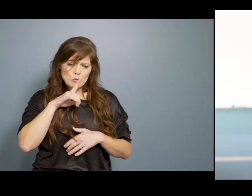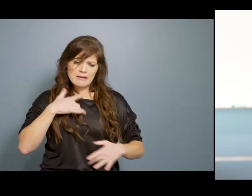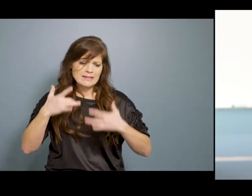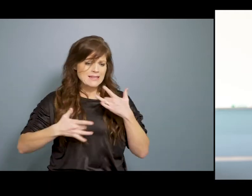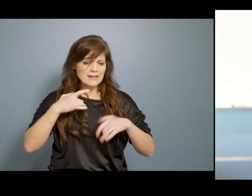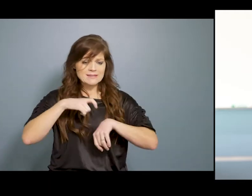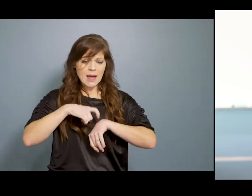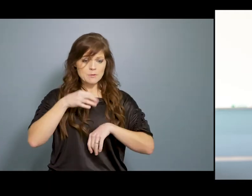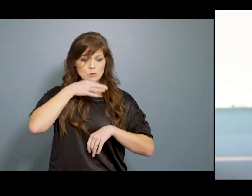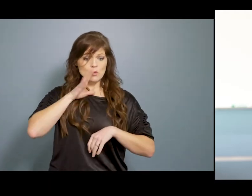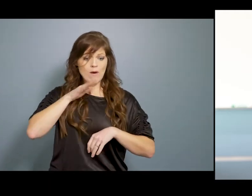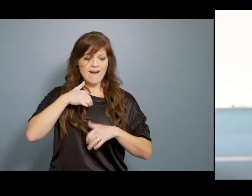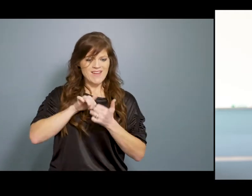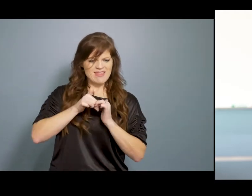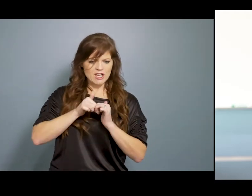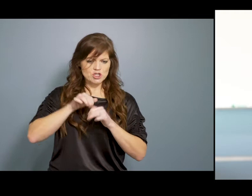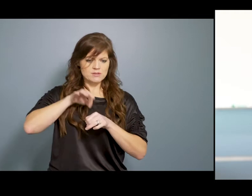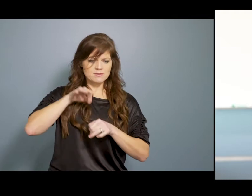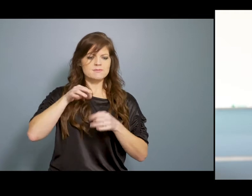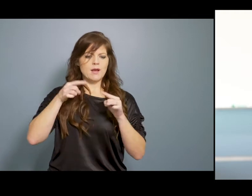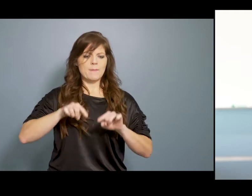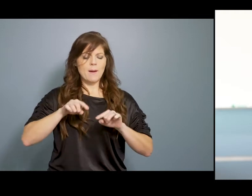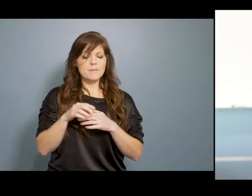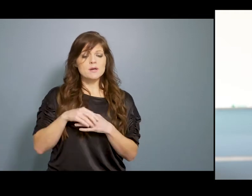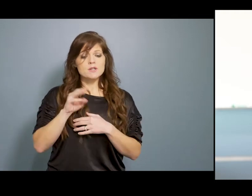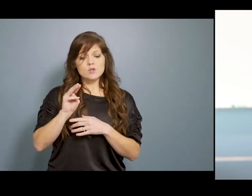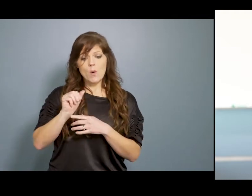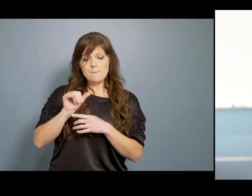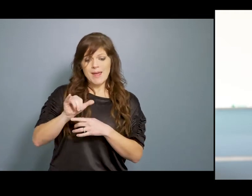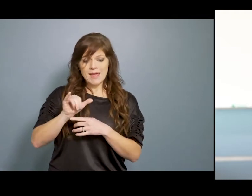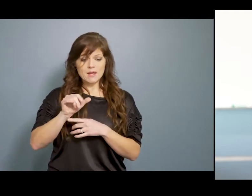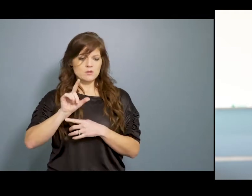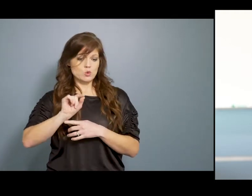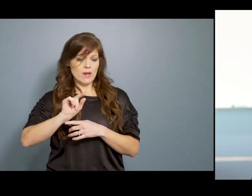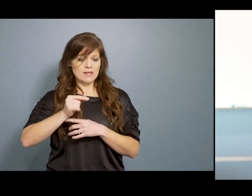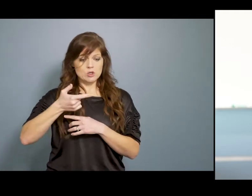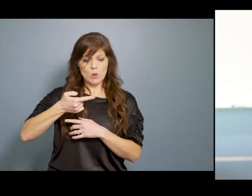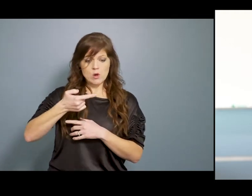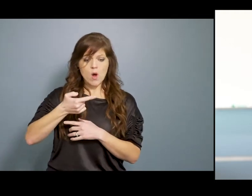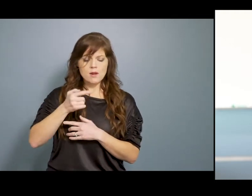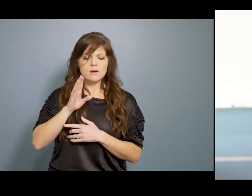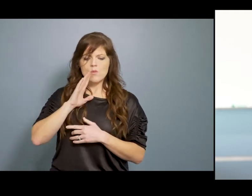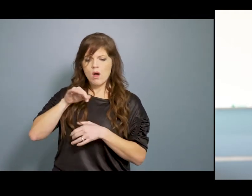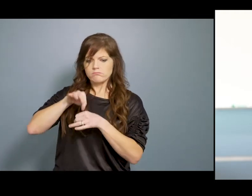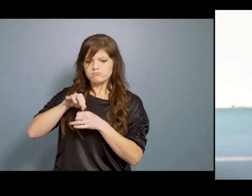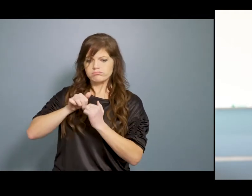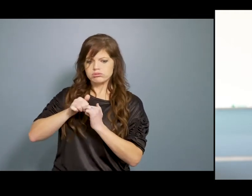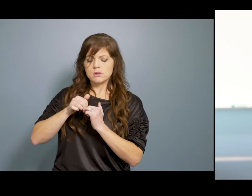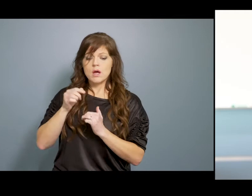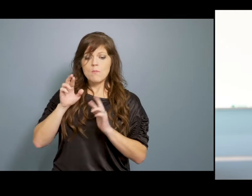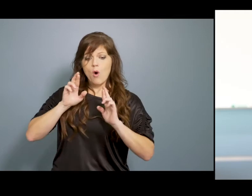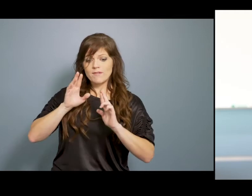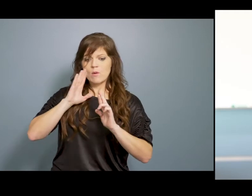some elections coming up here, May 2021, where we'll have hopefully a call back